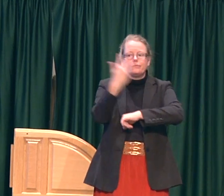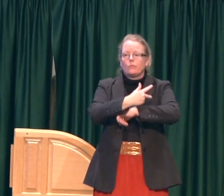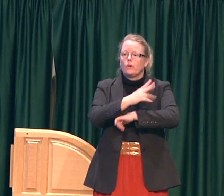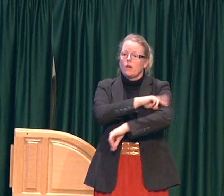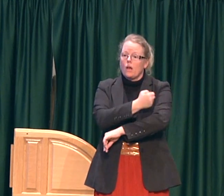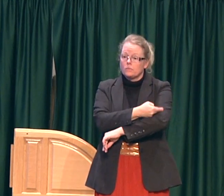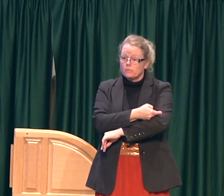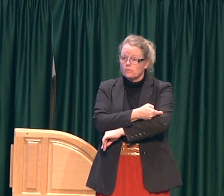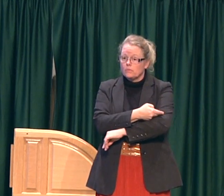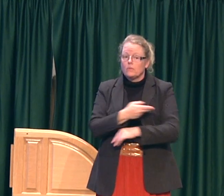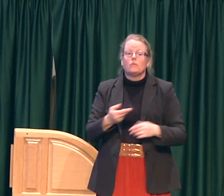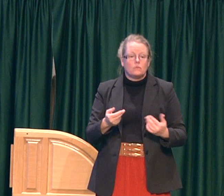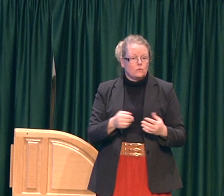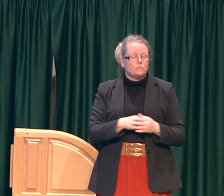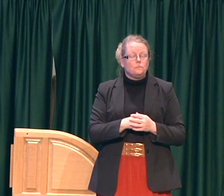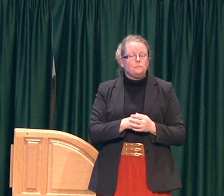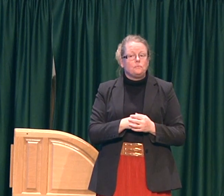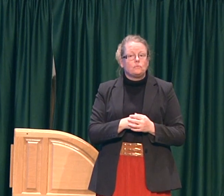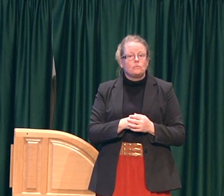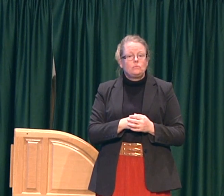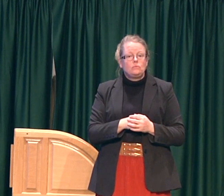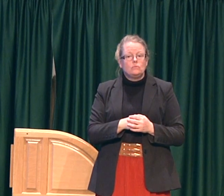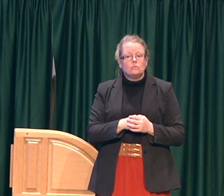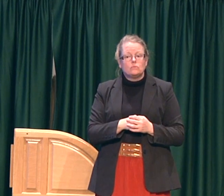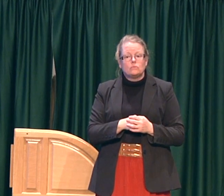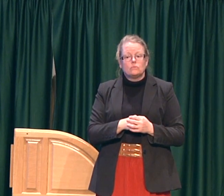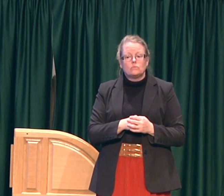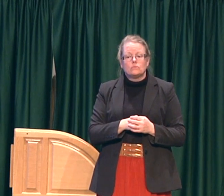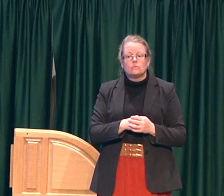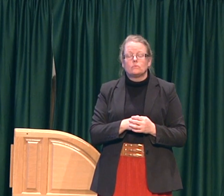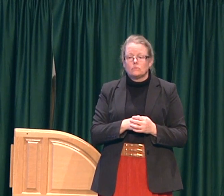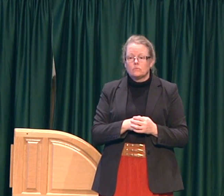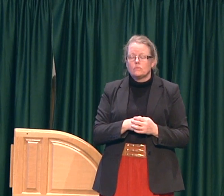So if somebody is in the hospital for a long stay, 2 or 3 days,